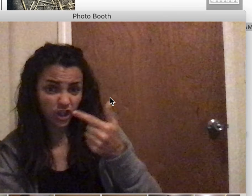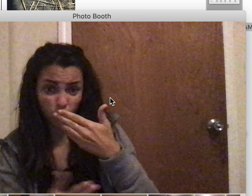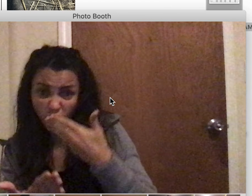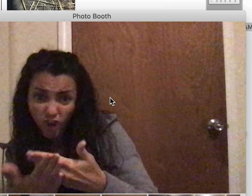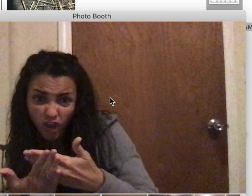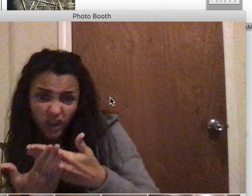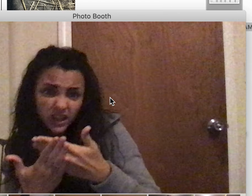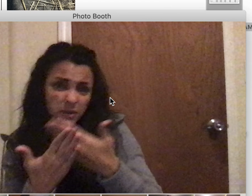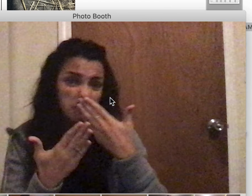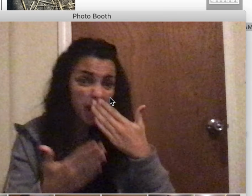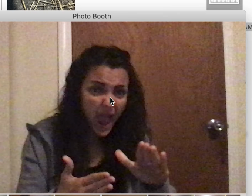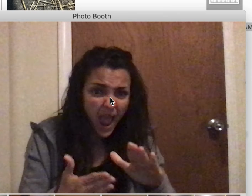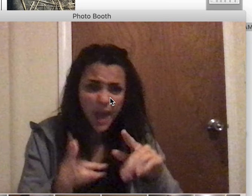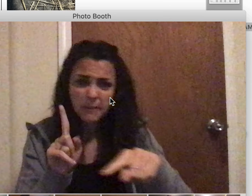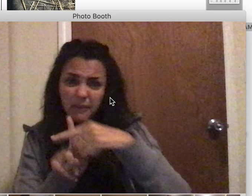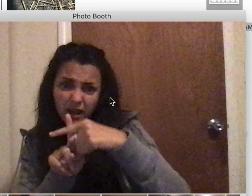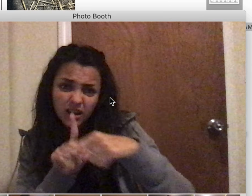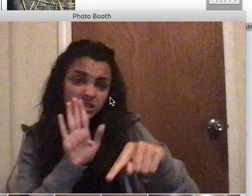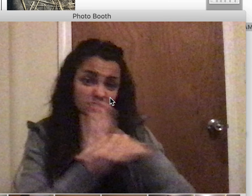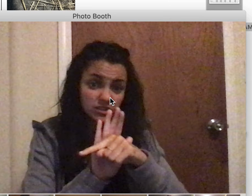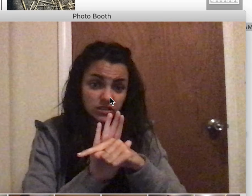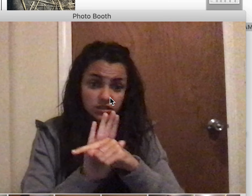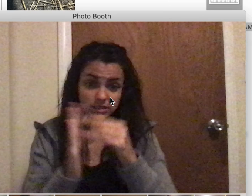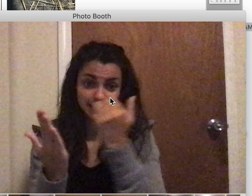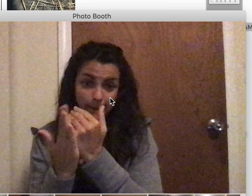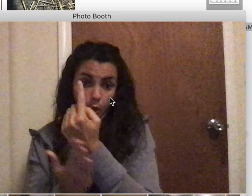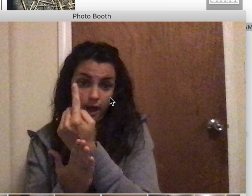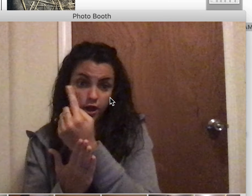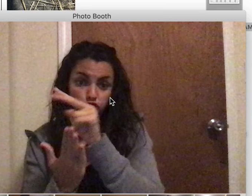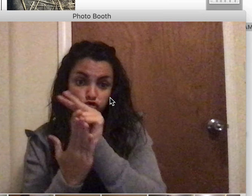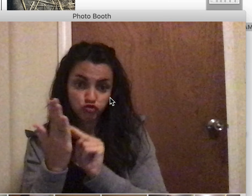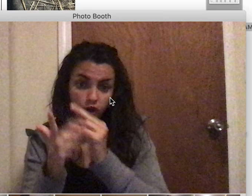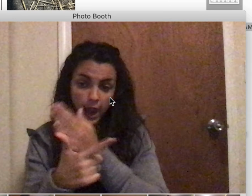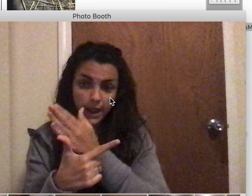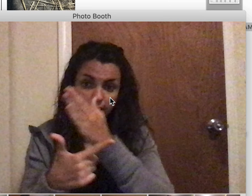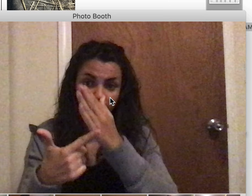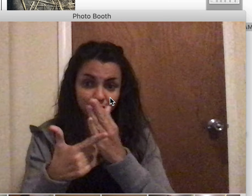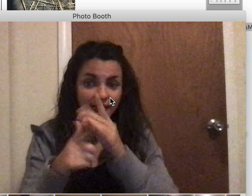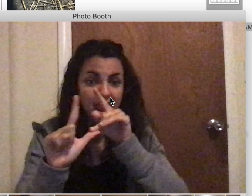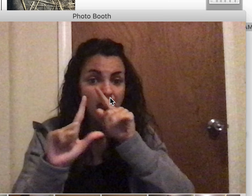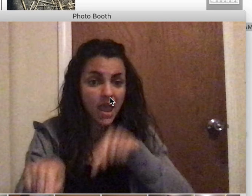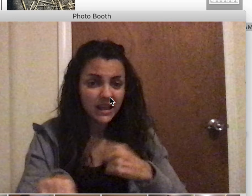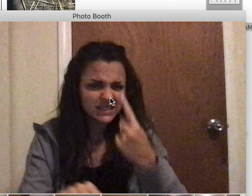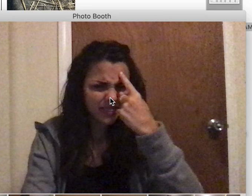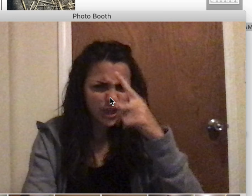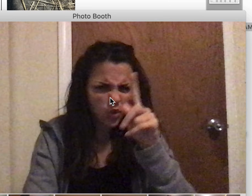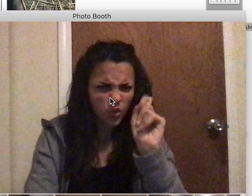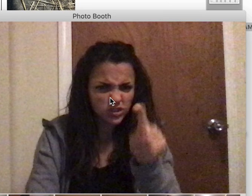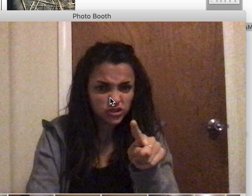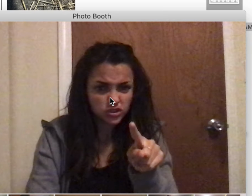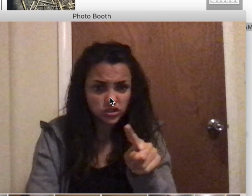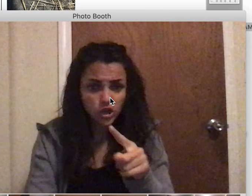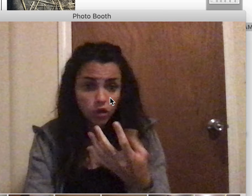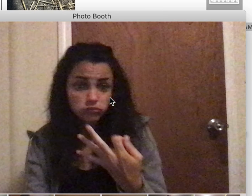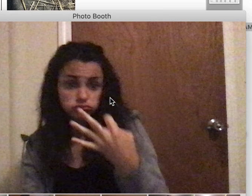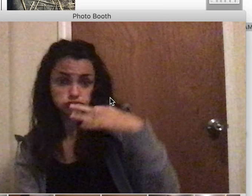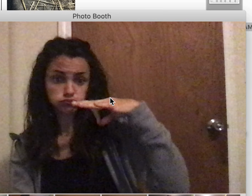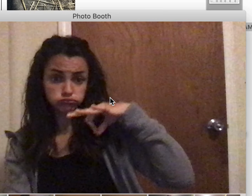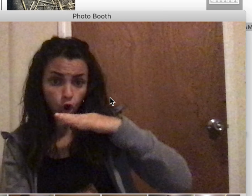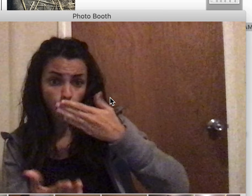to read. Step 2, you are then going to answer the thing question. What are the advantages and disadvantages